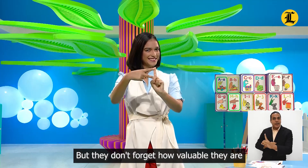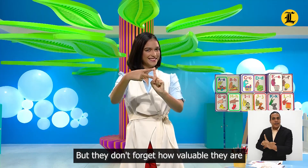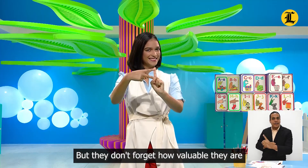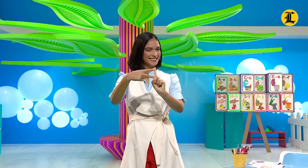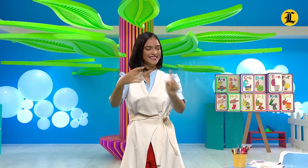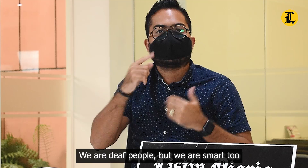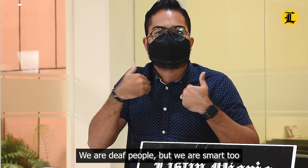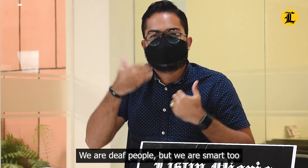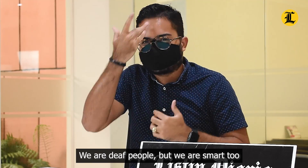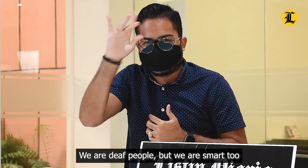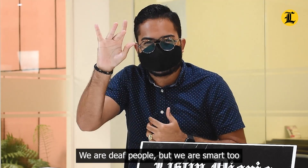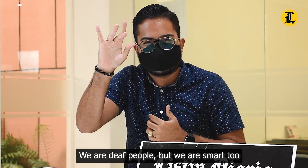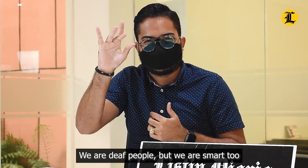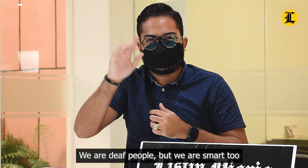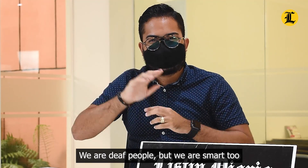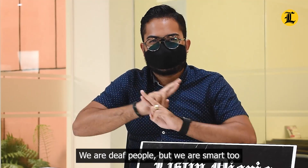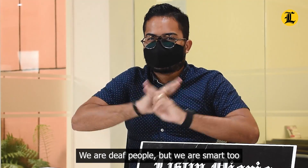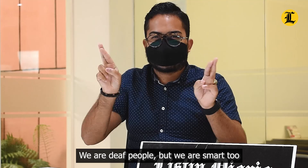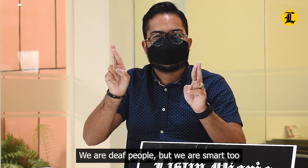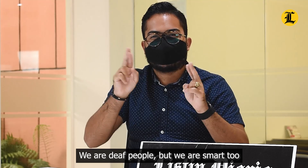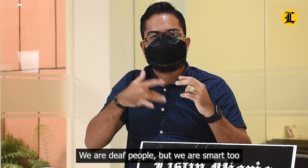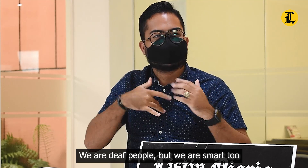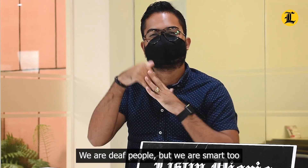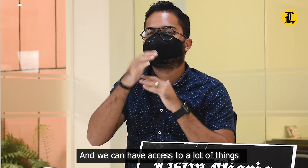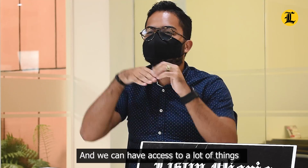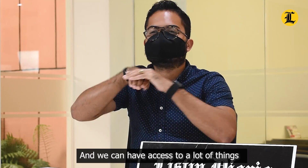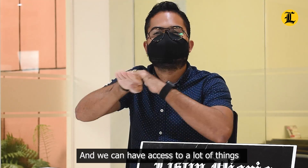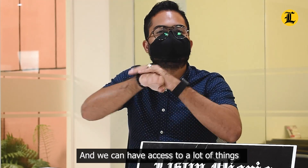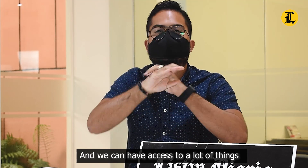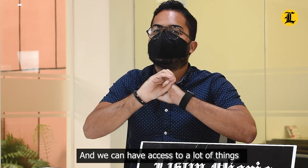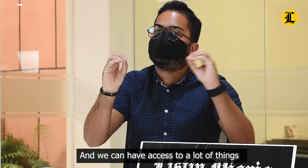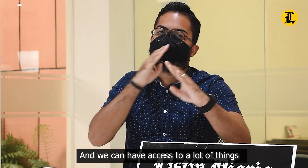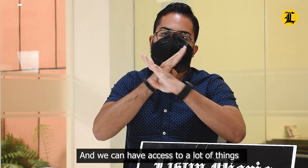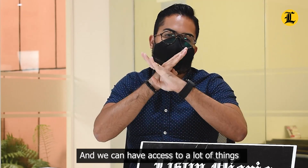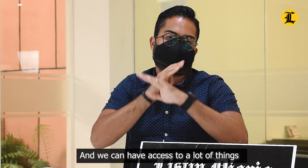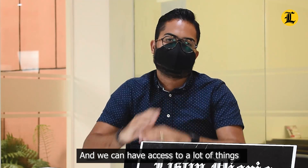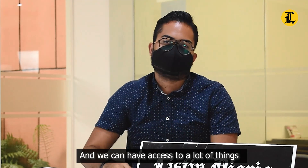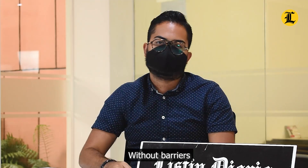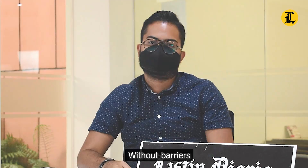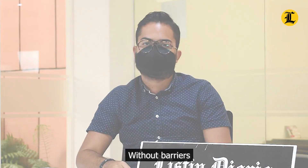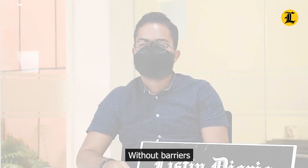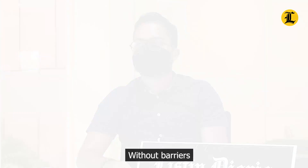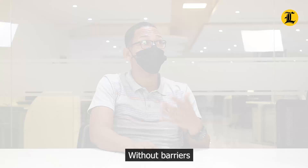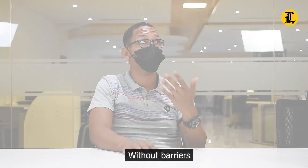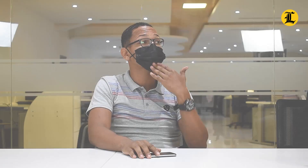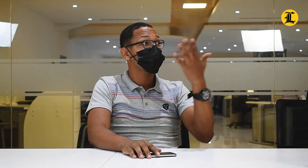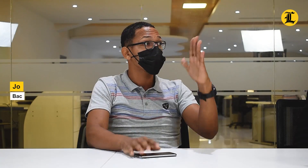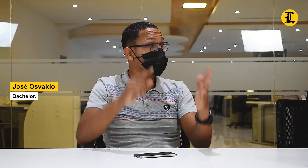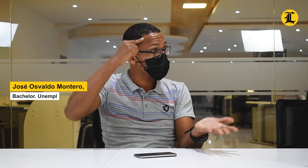are. We are deaf people, but we are smart too, and we can have access to a lot of things without